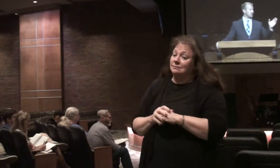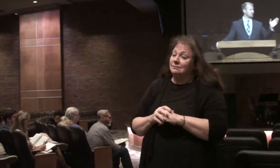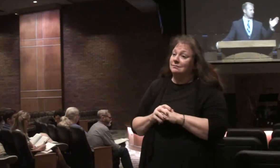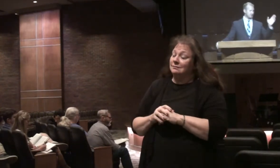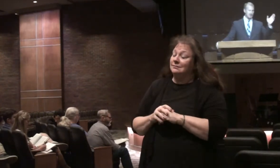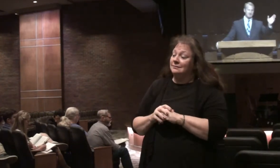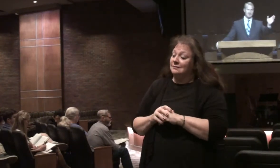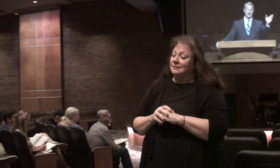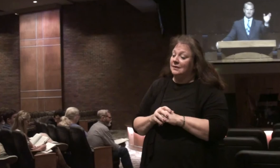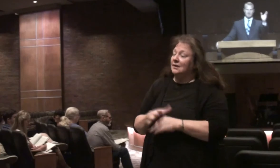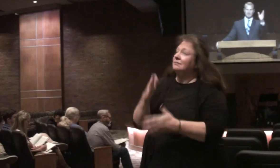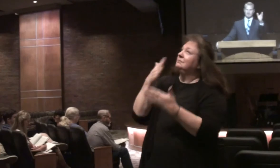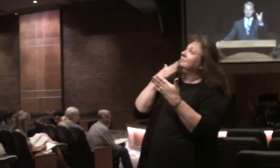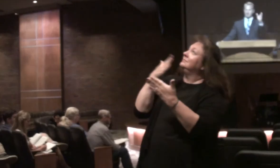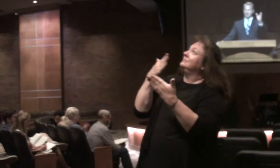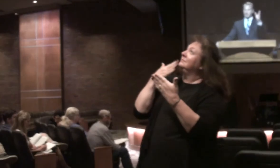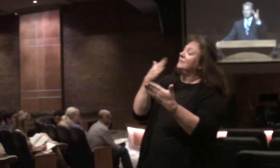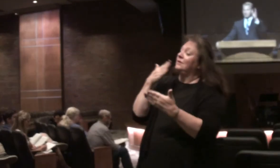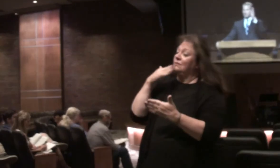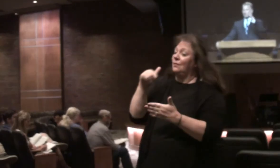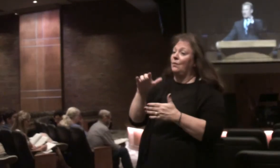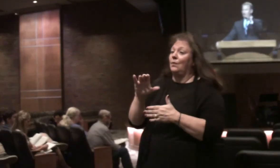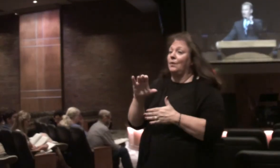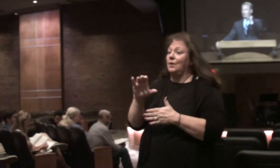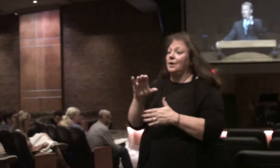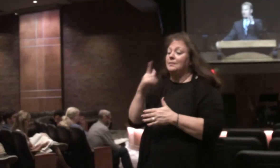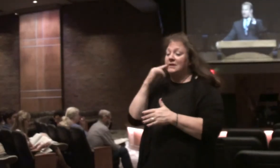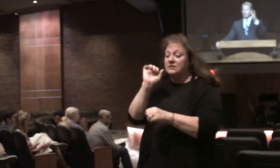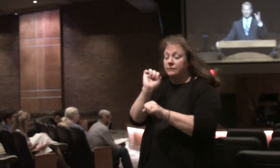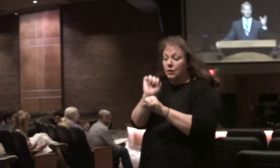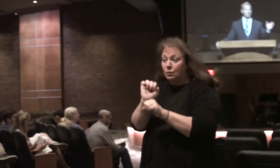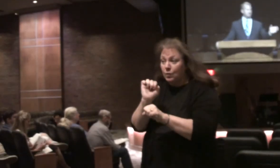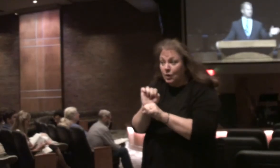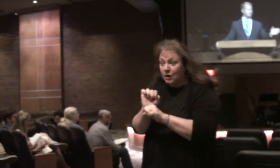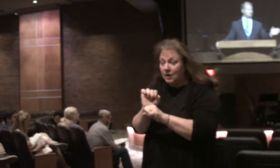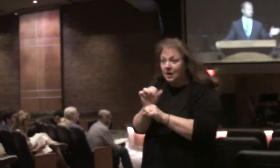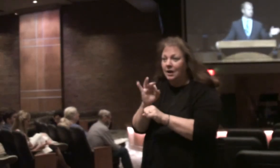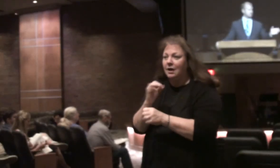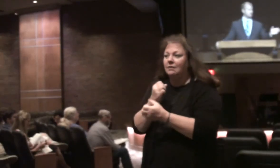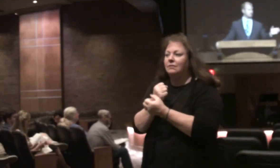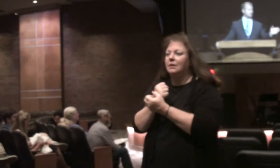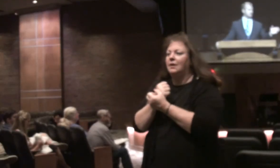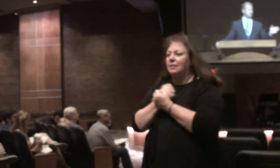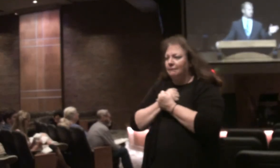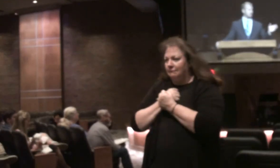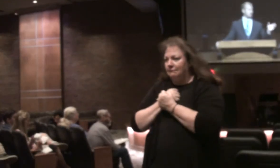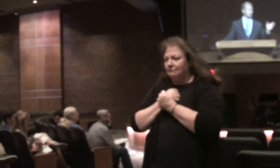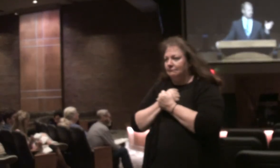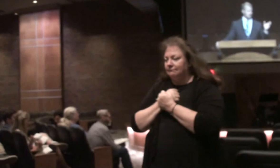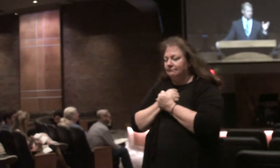Paul says he thanks God for the Thessalonians because of their labor of love.